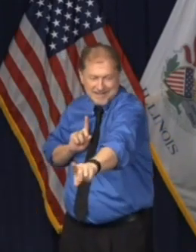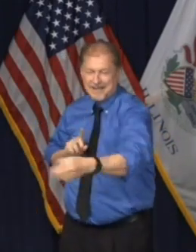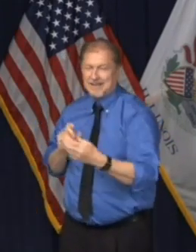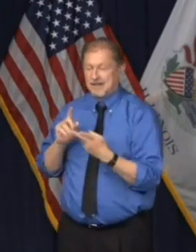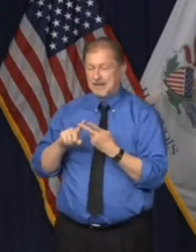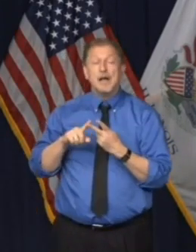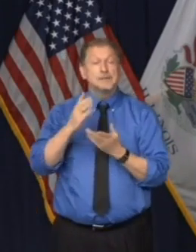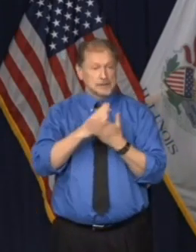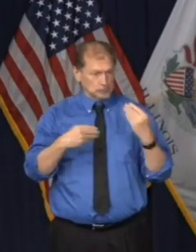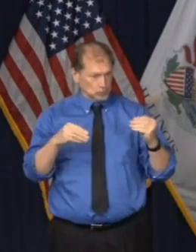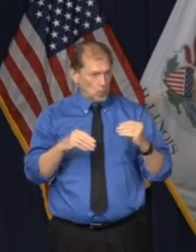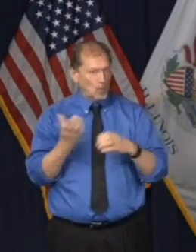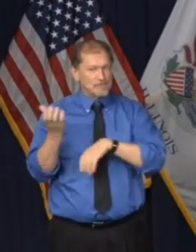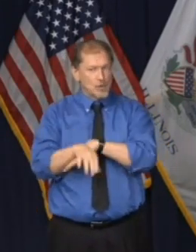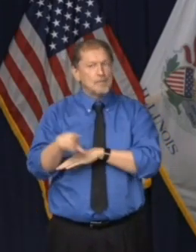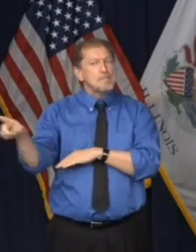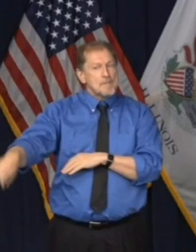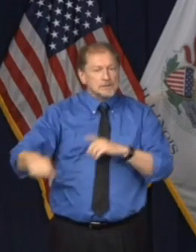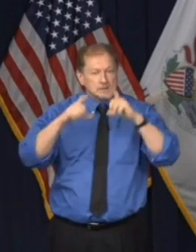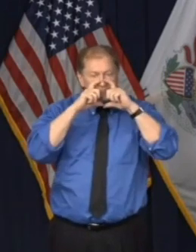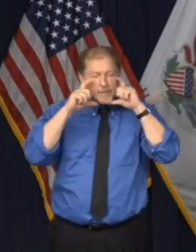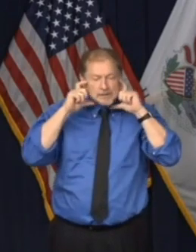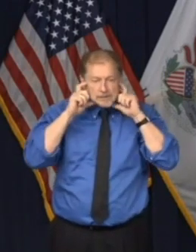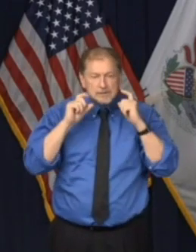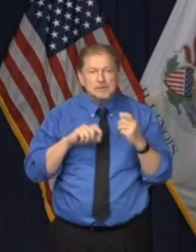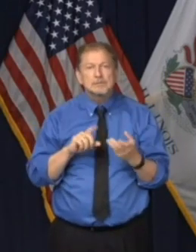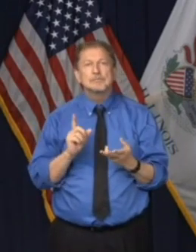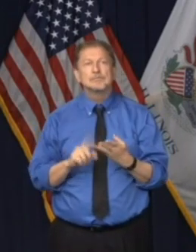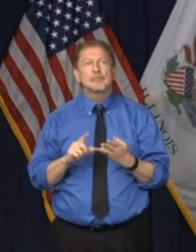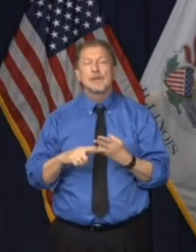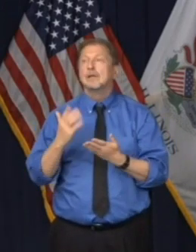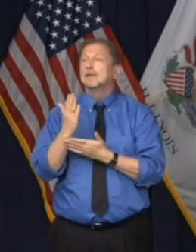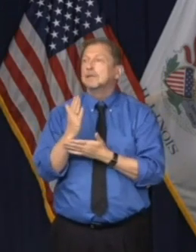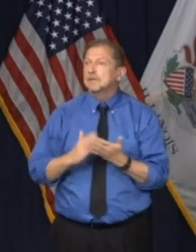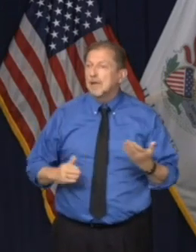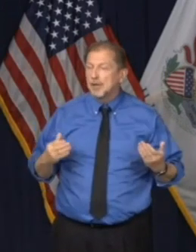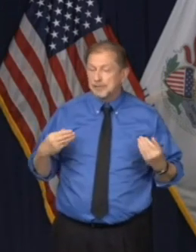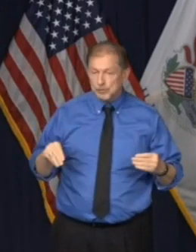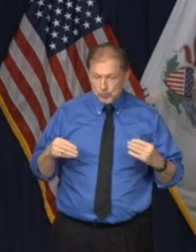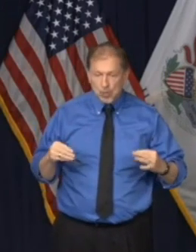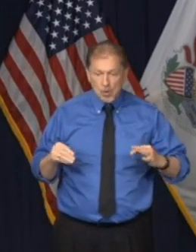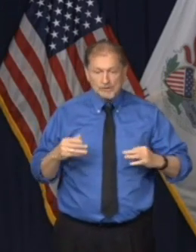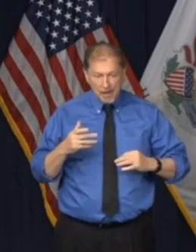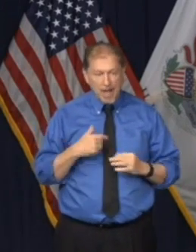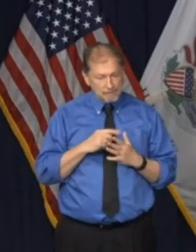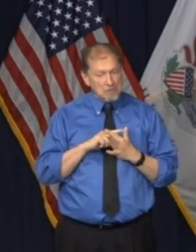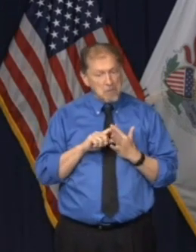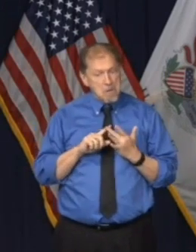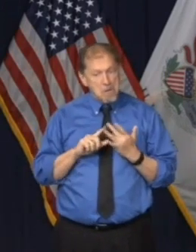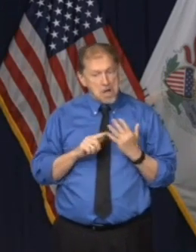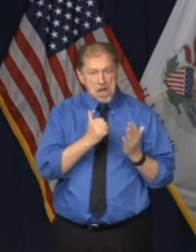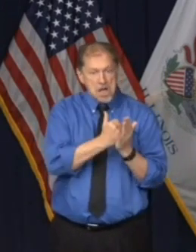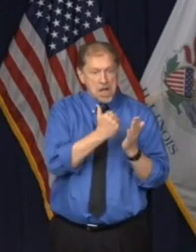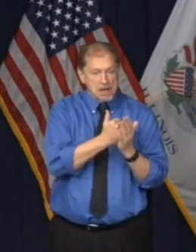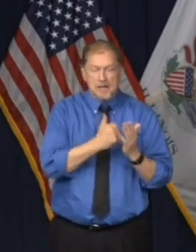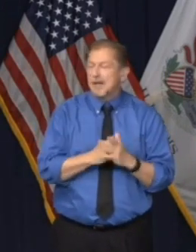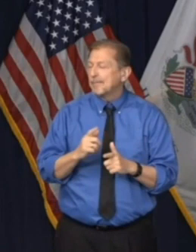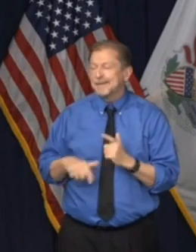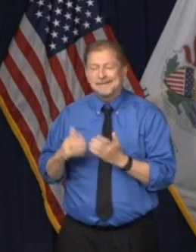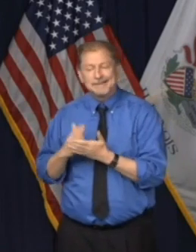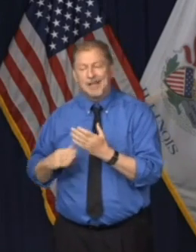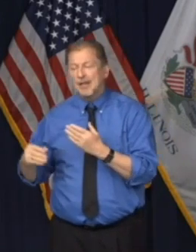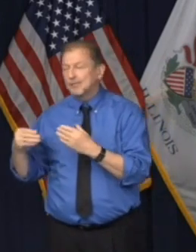it. And there are also actors out there who are not doing that. And that is what has led